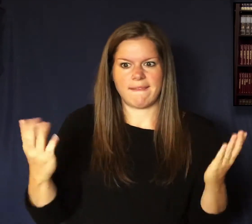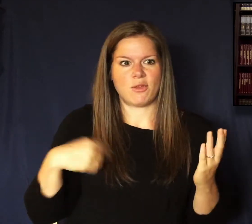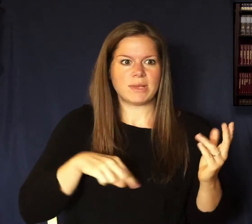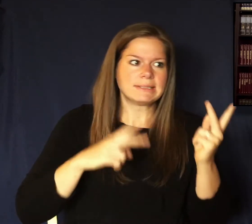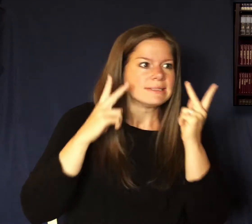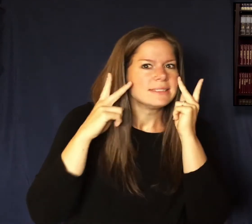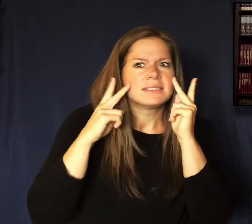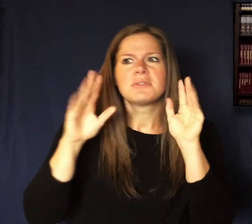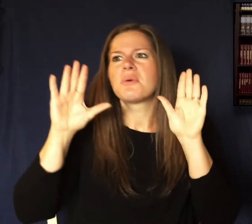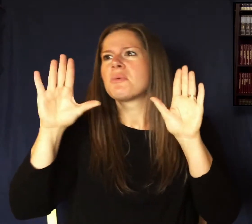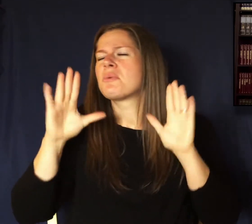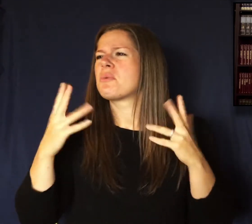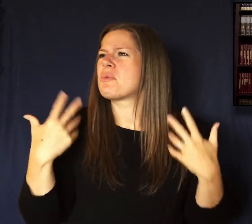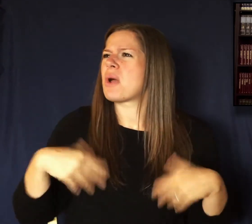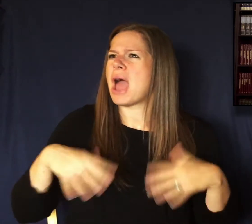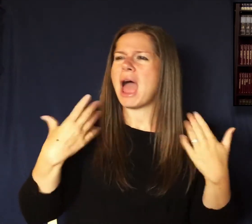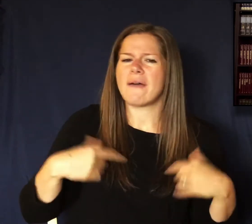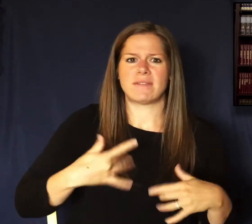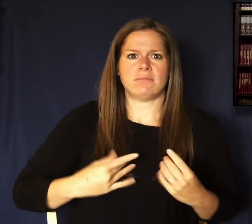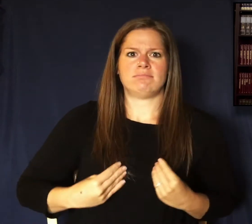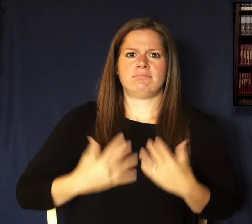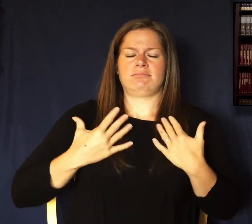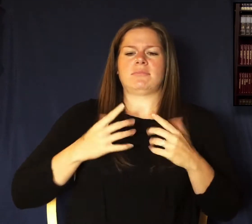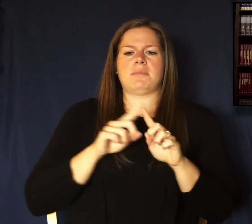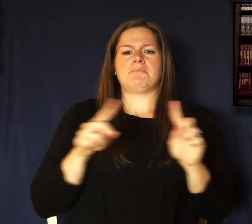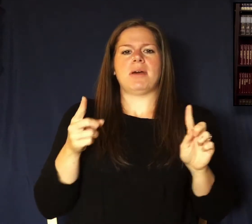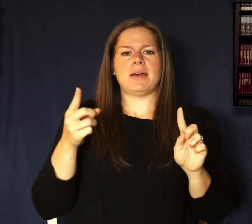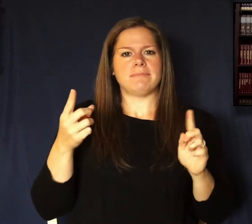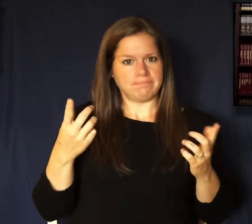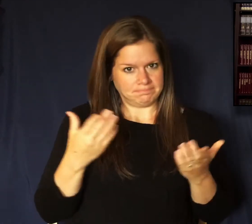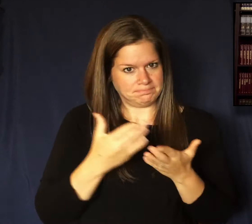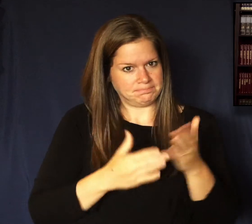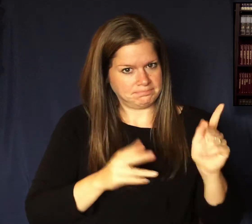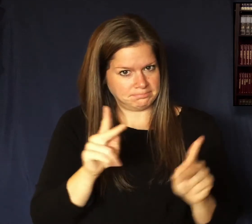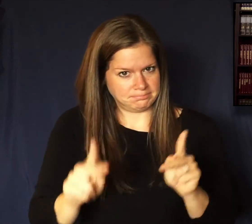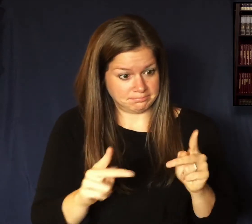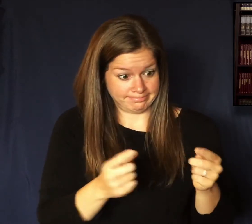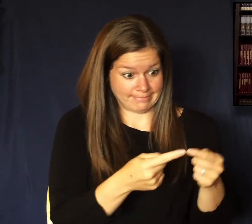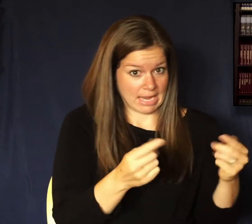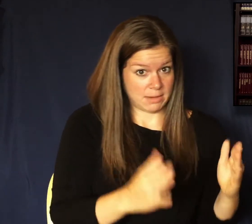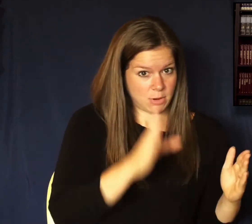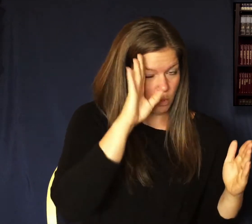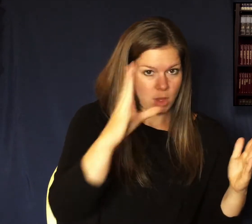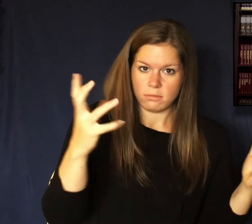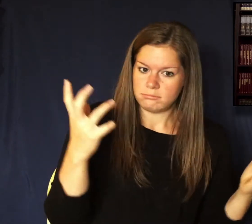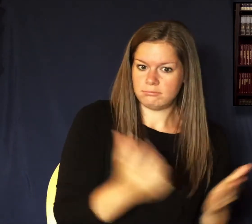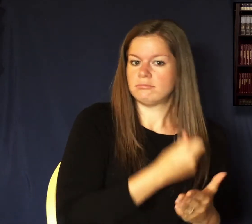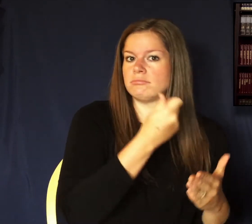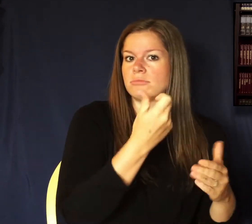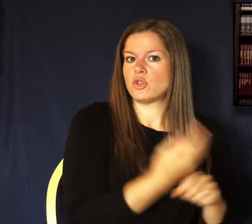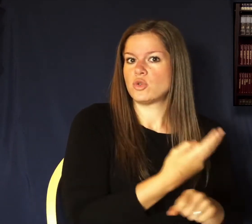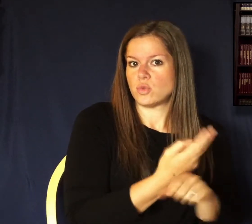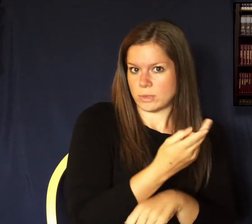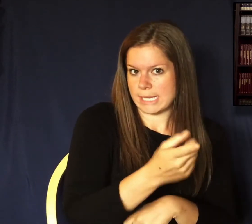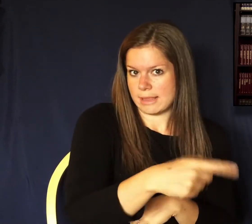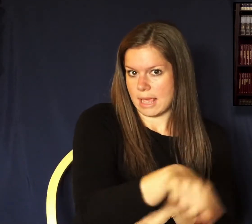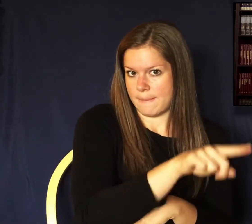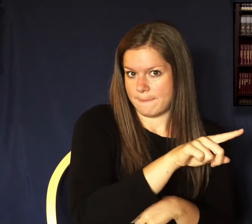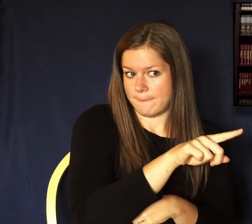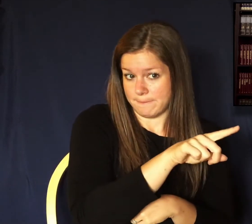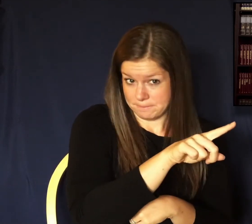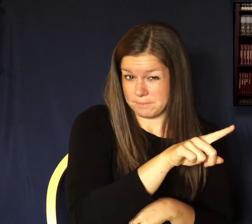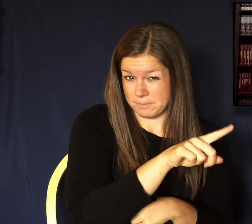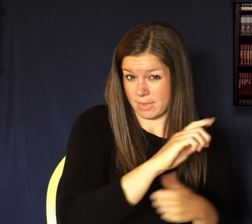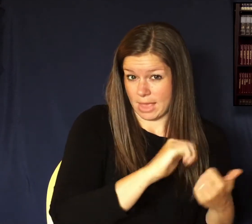who are used by the enemy, or maybe even in their own ignorance and sin, and they attempt to undo ministry, or because of their actions, they